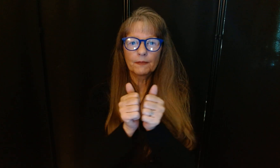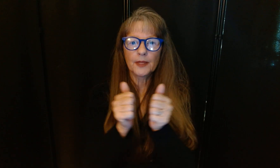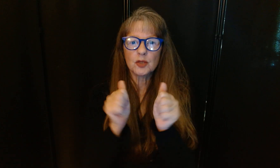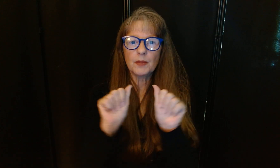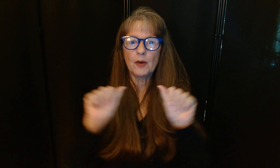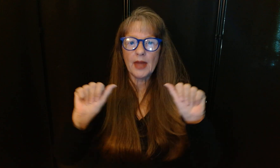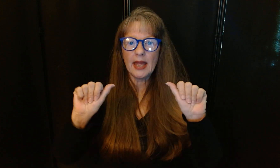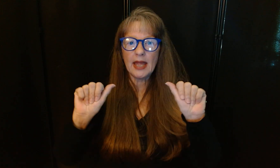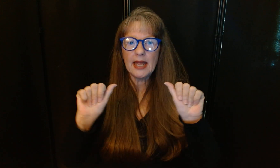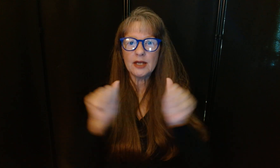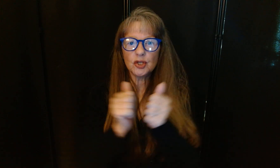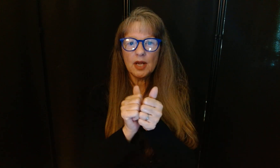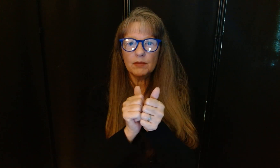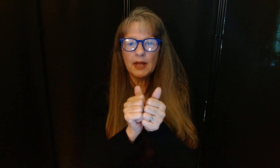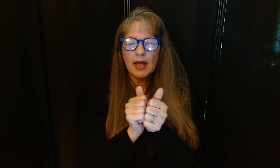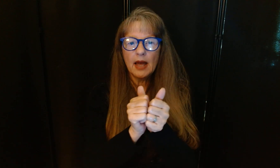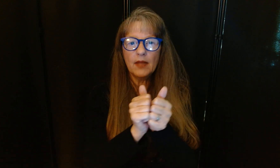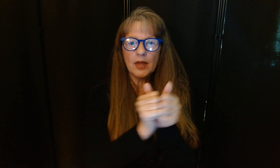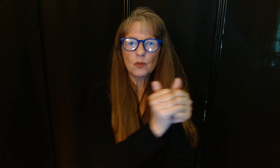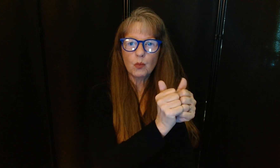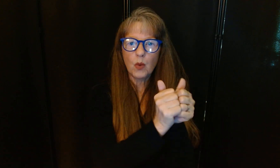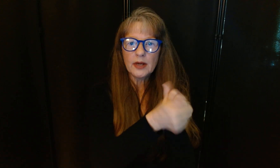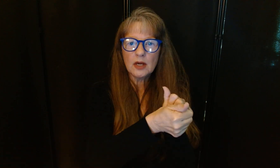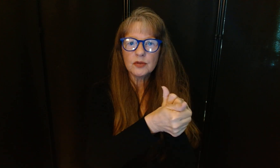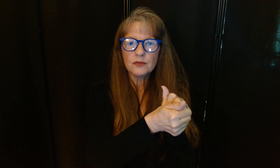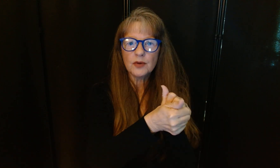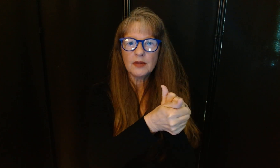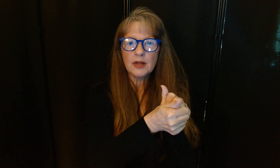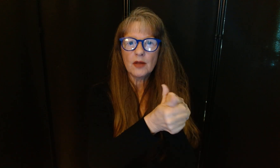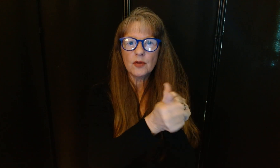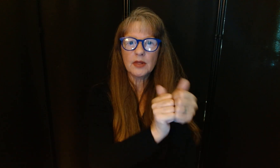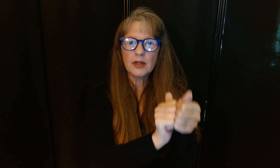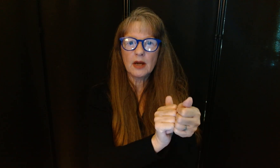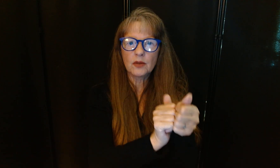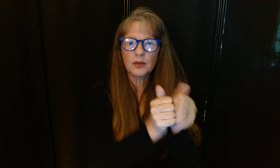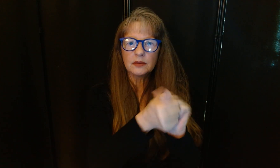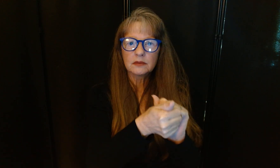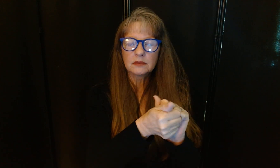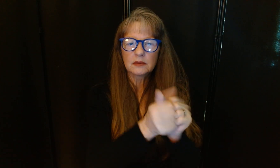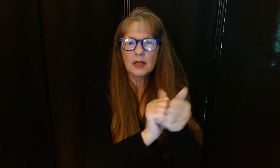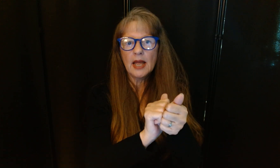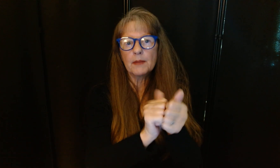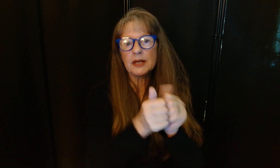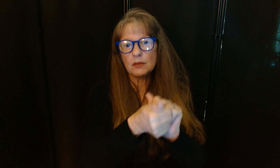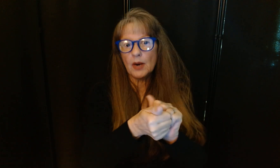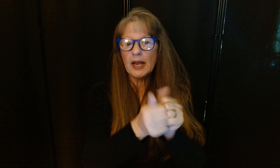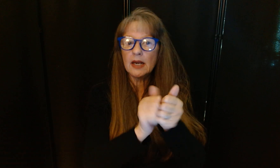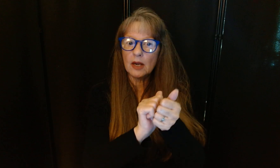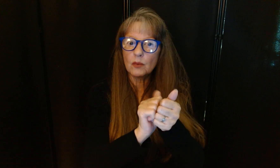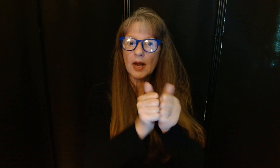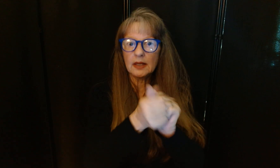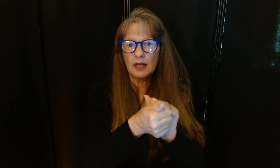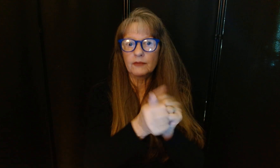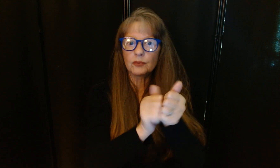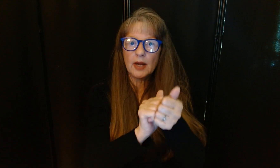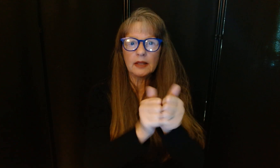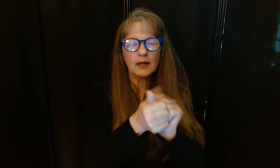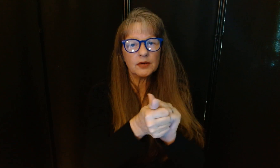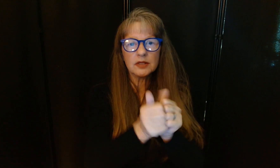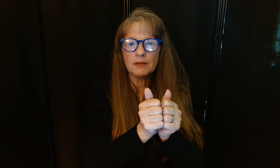So we both A hand shape, and then one goes in front of the other, and then the other one. And because I'm right-handed, I go right, left, right, left. It doesn't matter